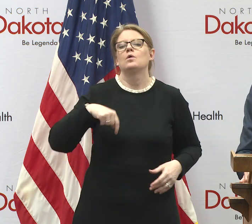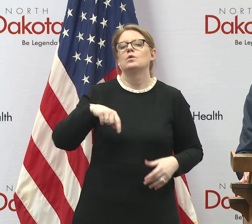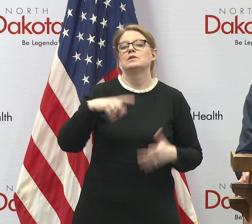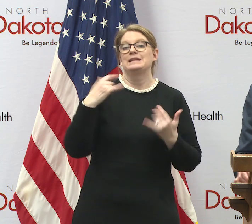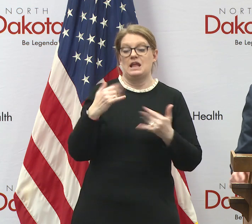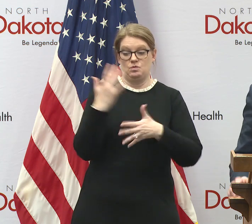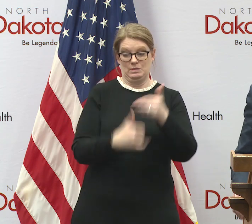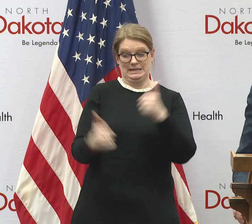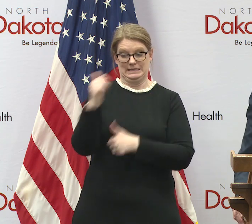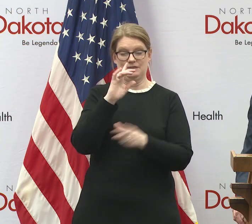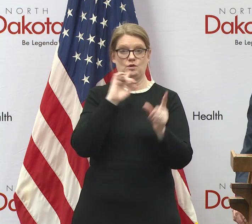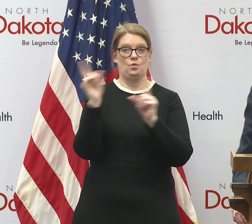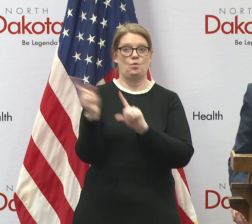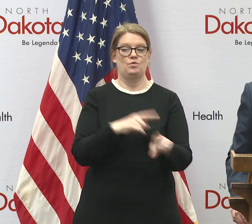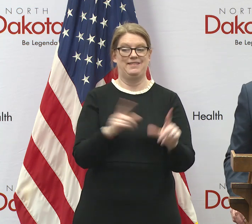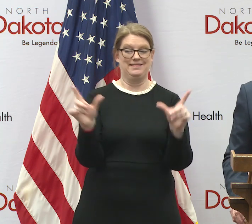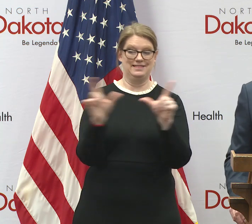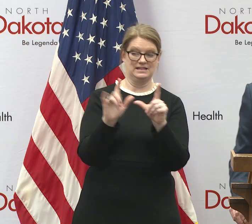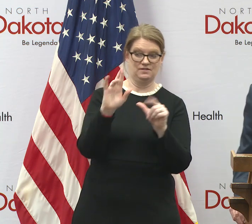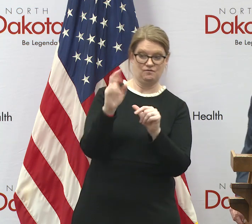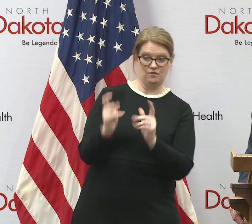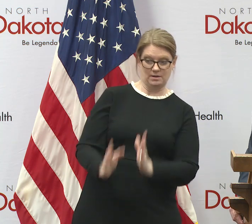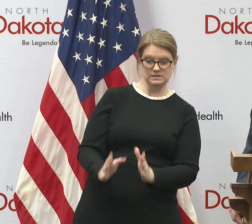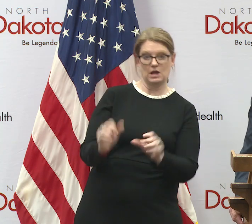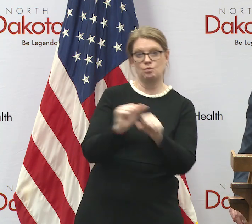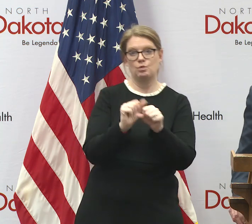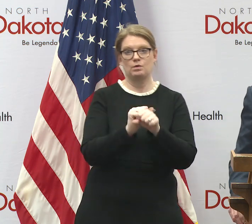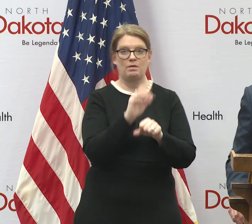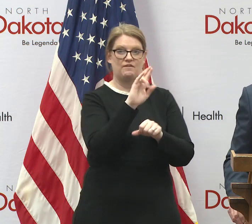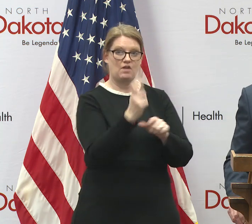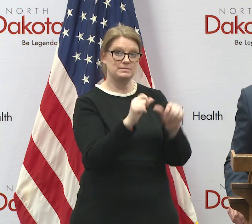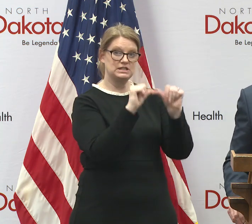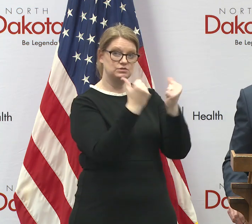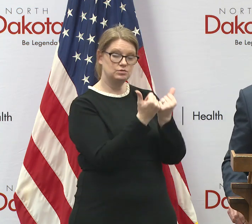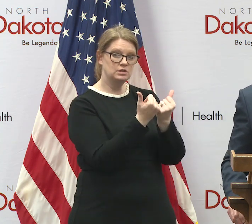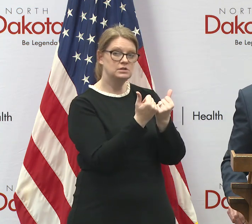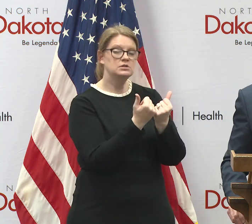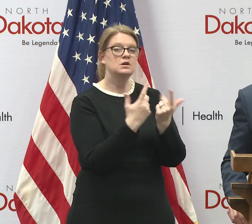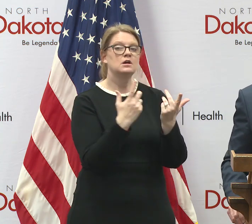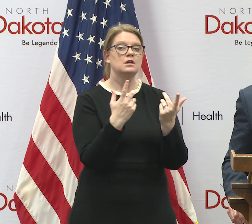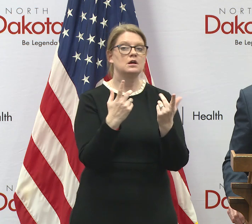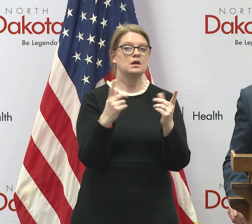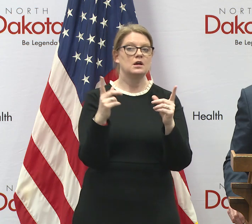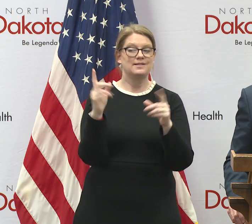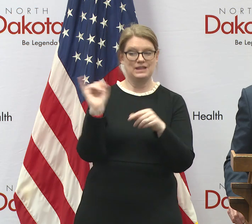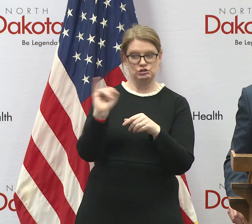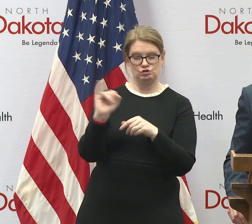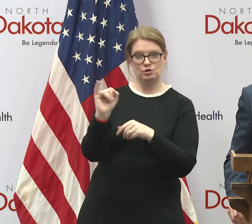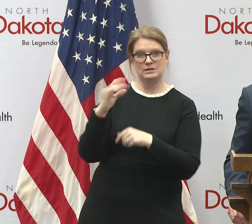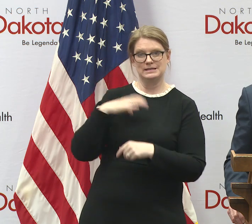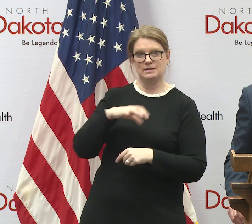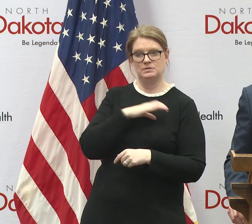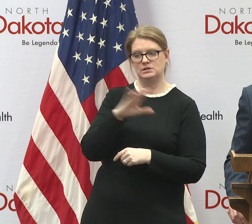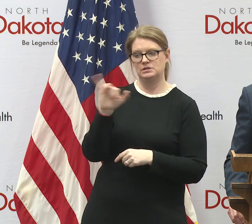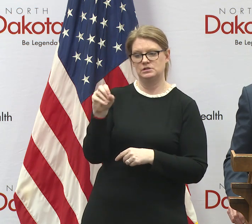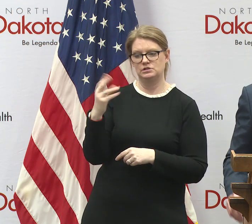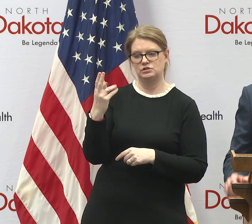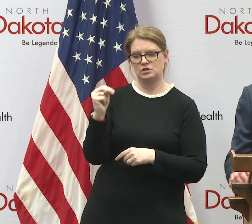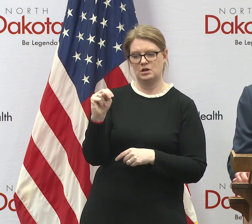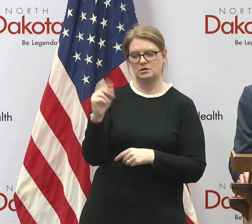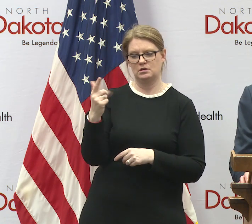through executive order that licensed pharmacists, and working with the Pharmacy Association and working with the Insurance Commissioner, John